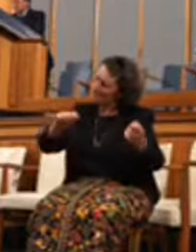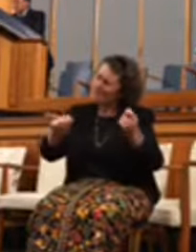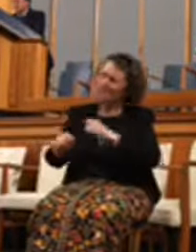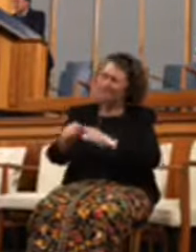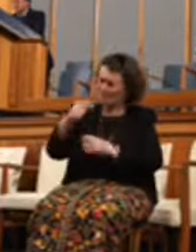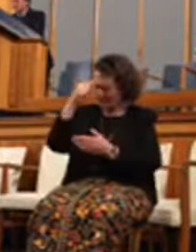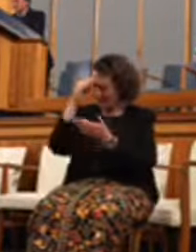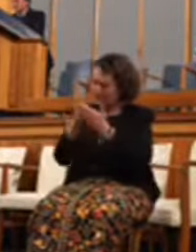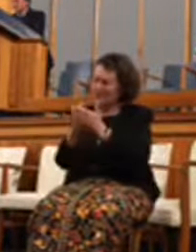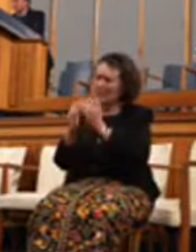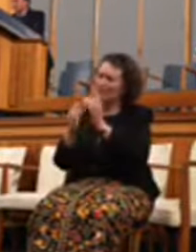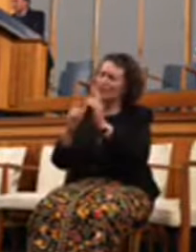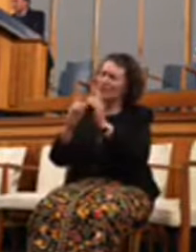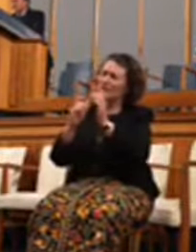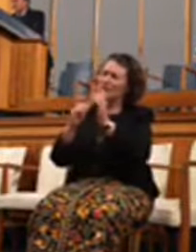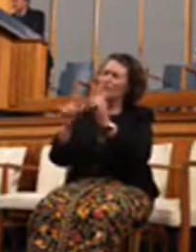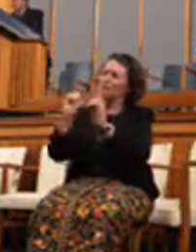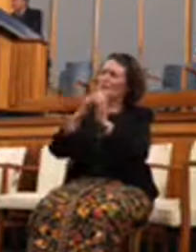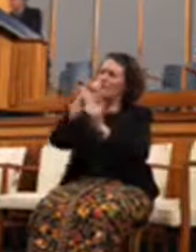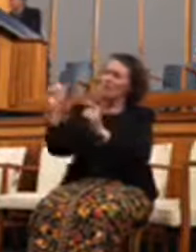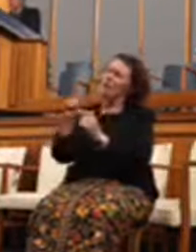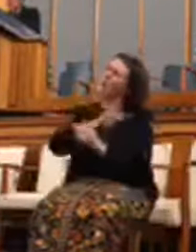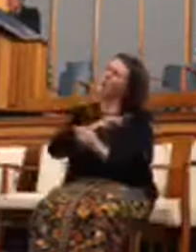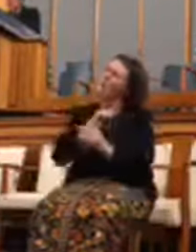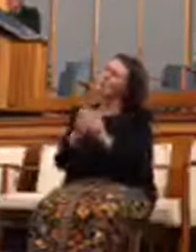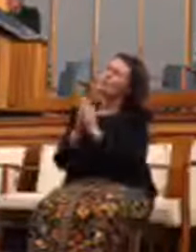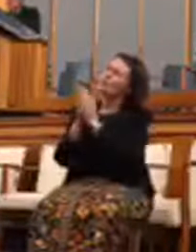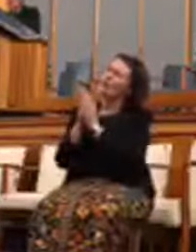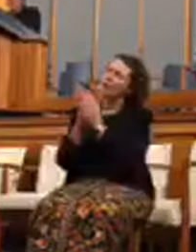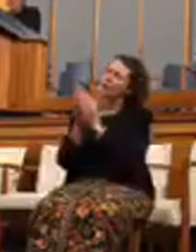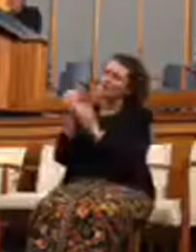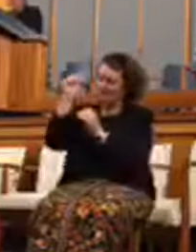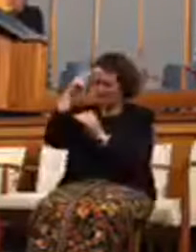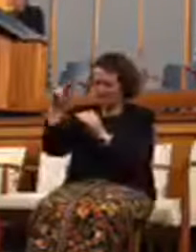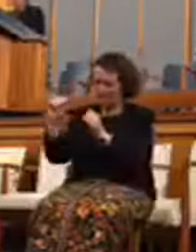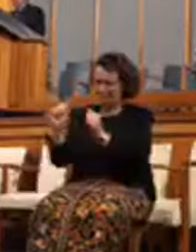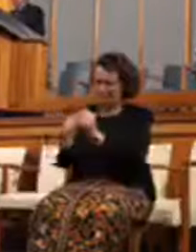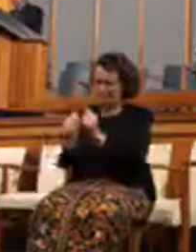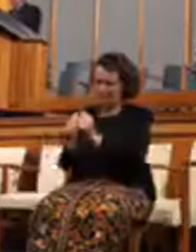Christ, in whose name we pray. Amen.